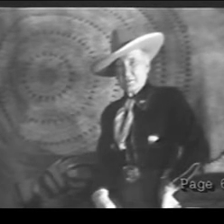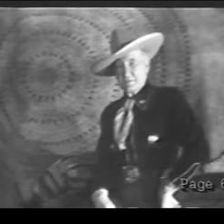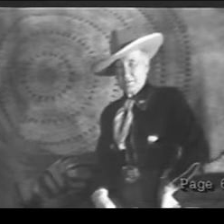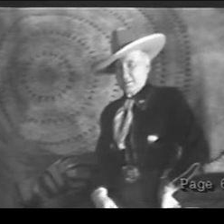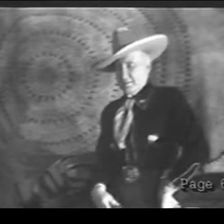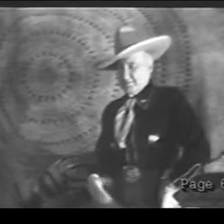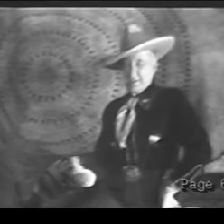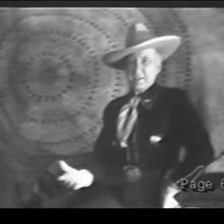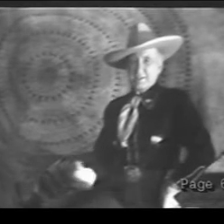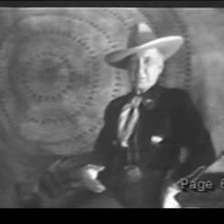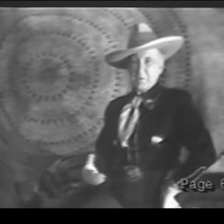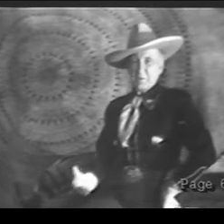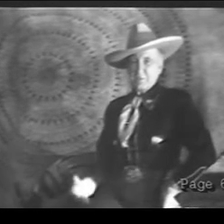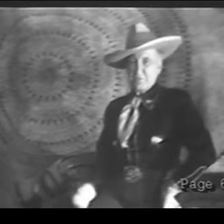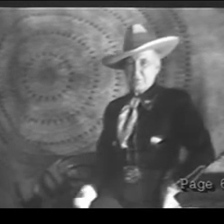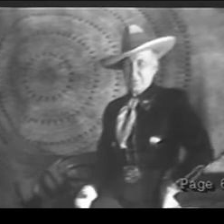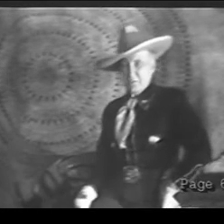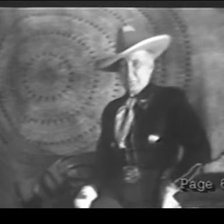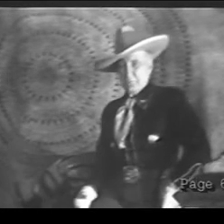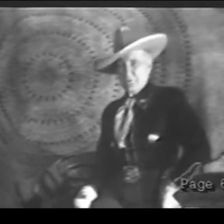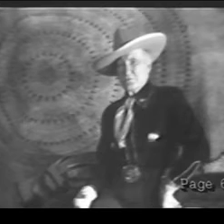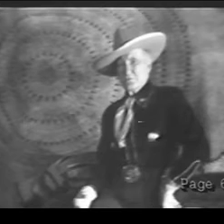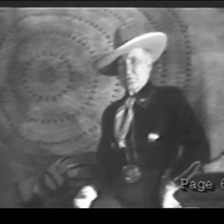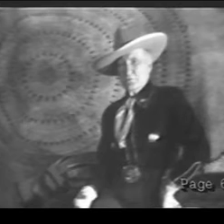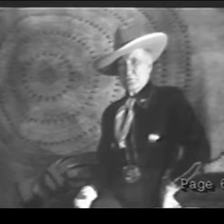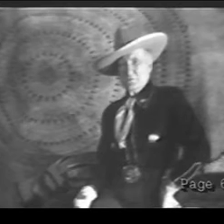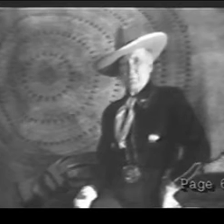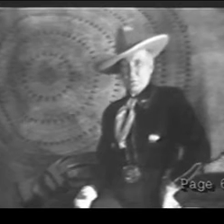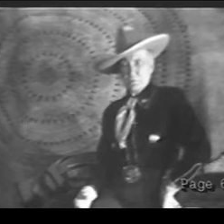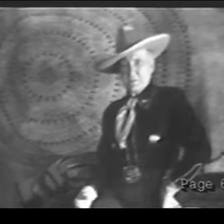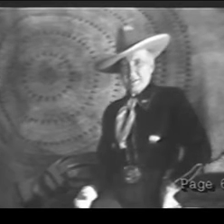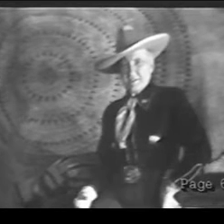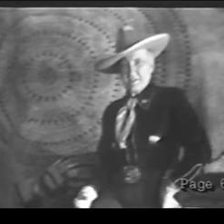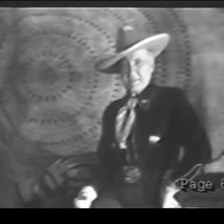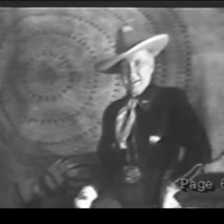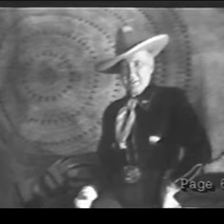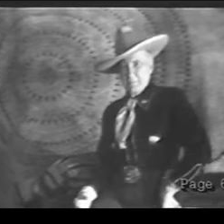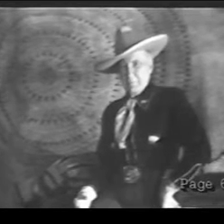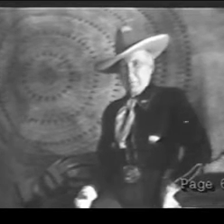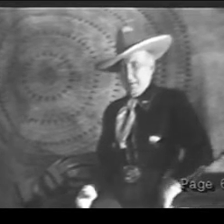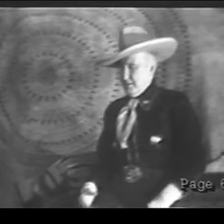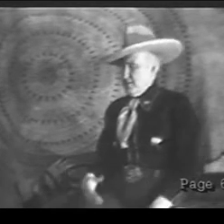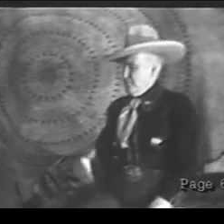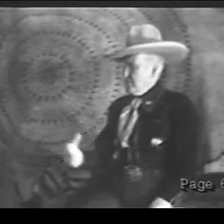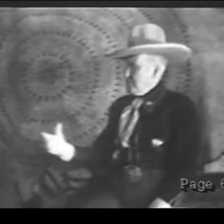Indians. Today, it doesn't make much difference. But those were the old taboos that the Indians had. And life in the